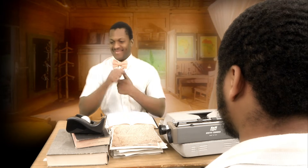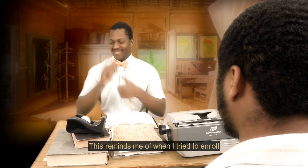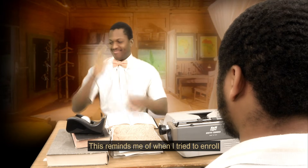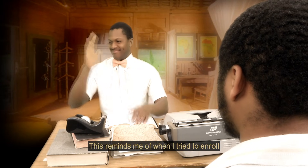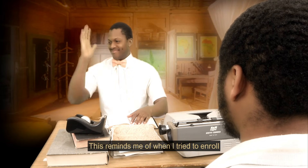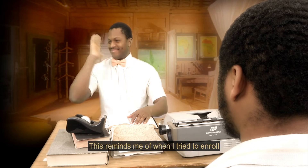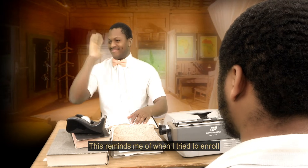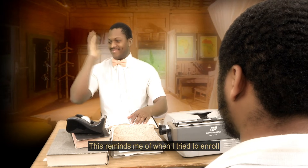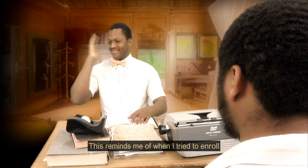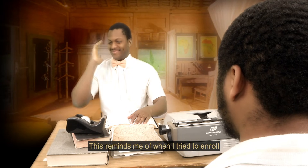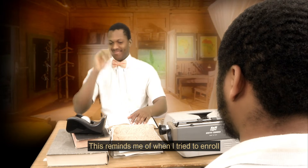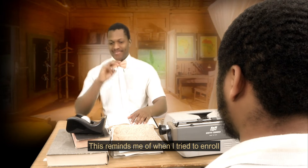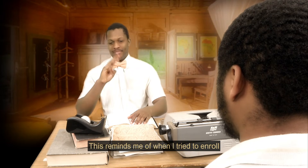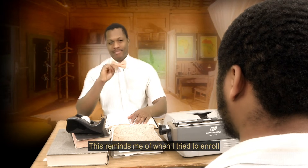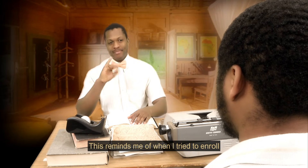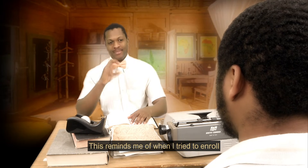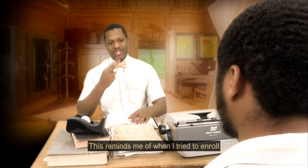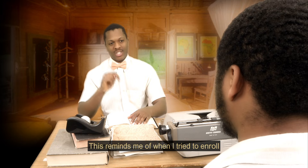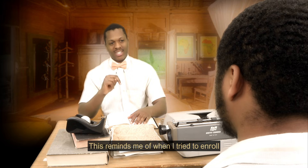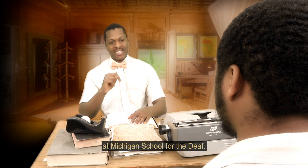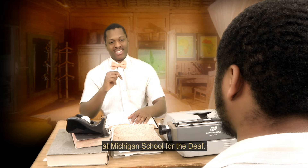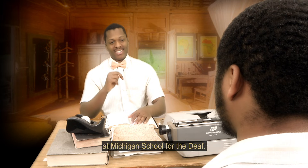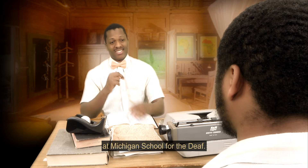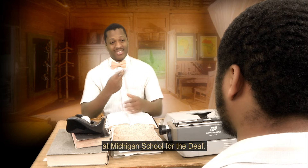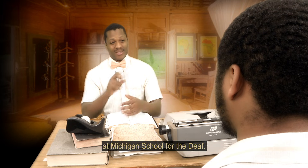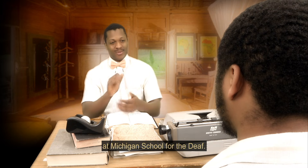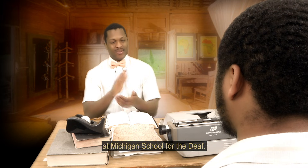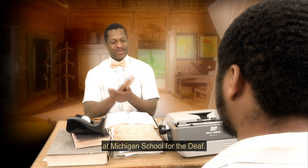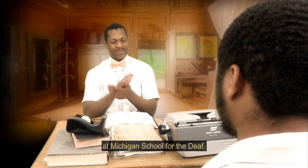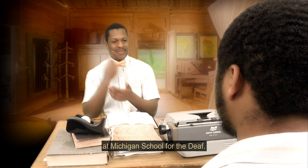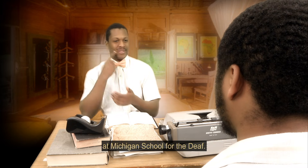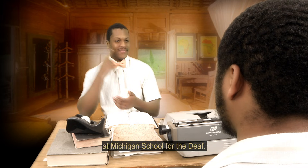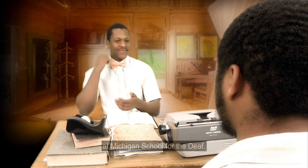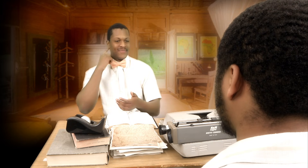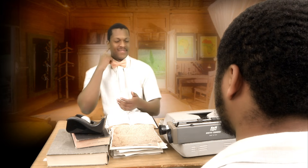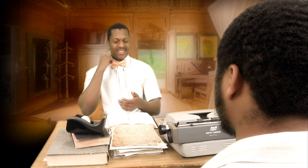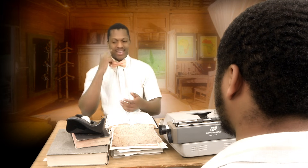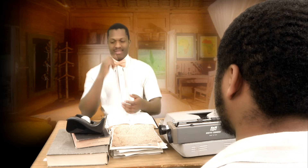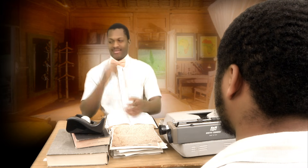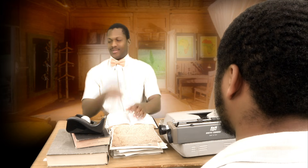This reminds me of when I tried to enroll at Michigan School for the Deaf.